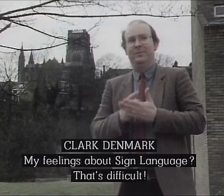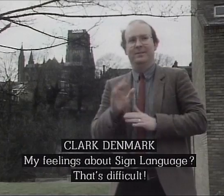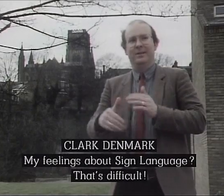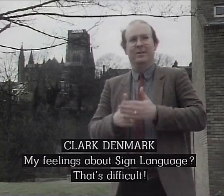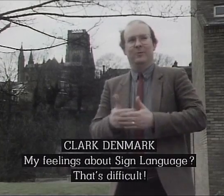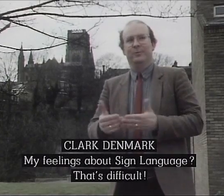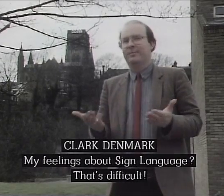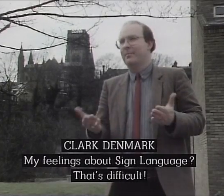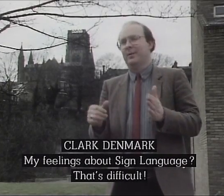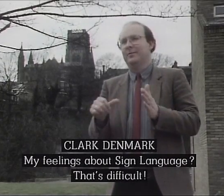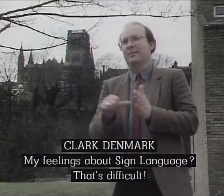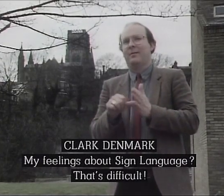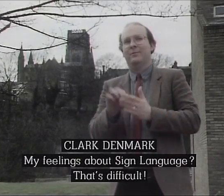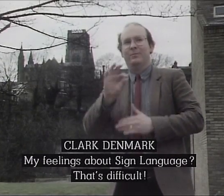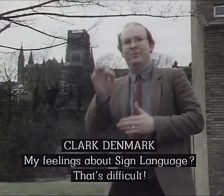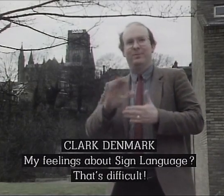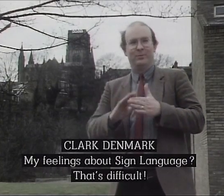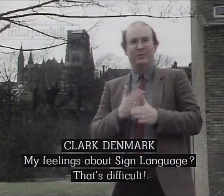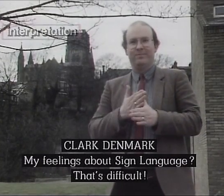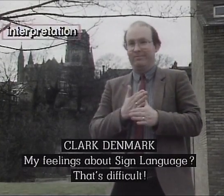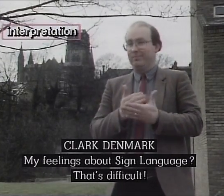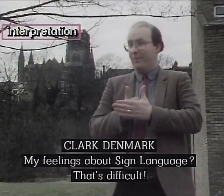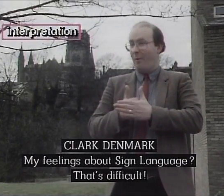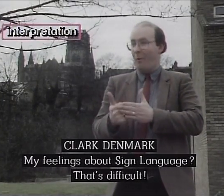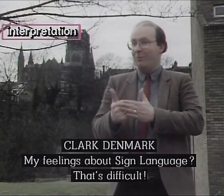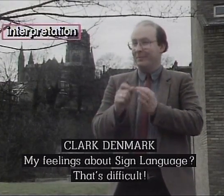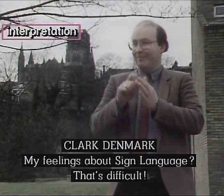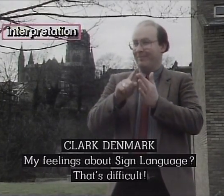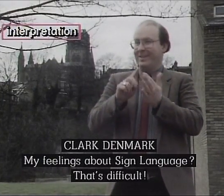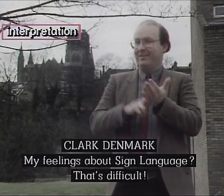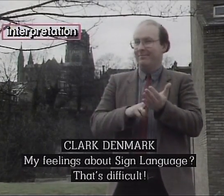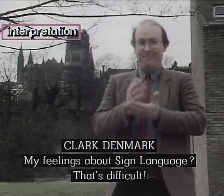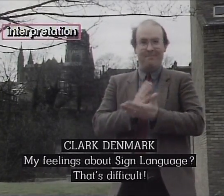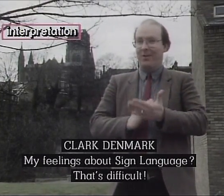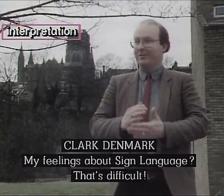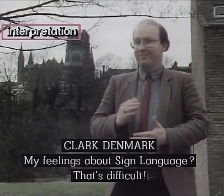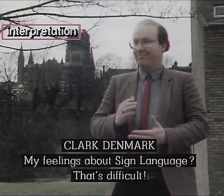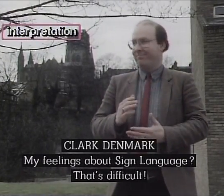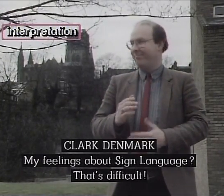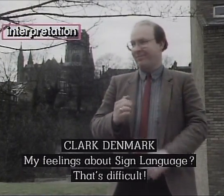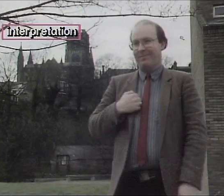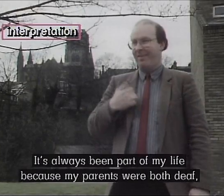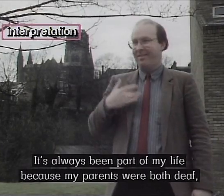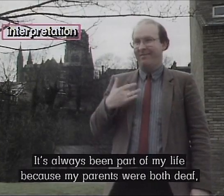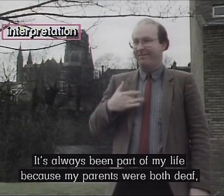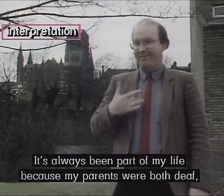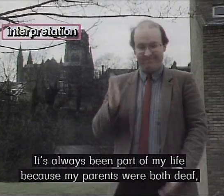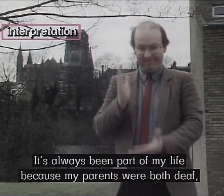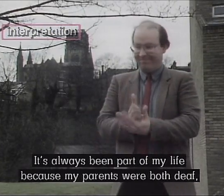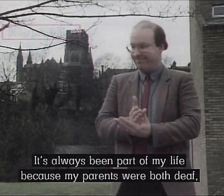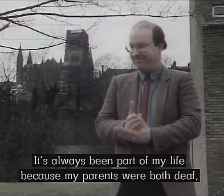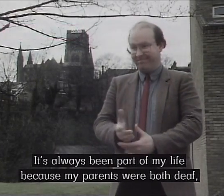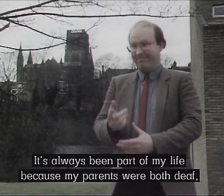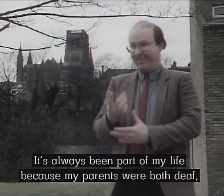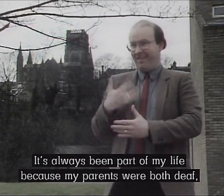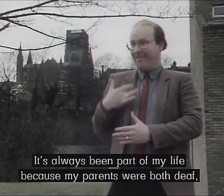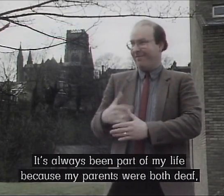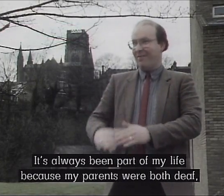My feelings about sign language. It's a difficult question because it's always been part of my life, really all